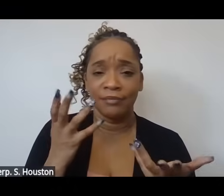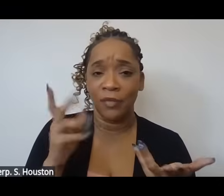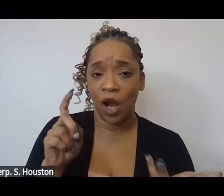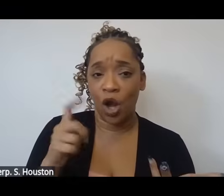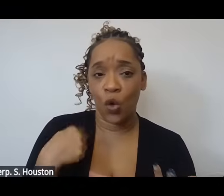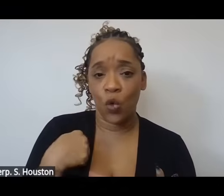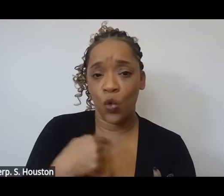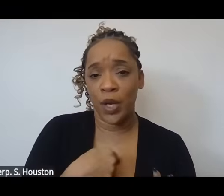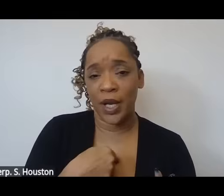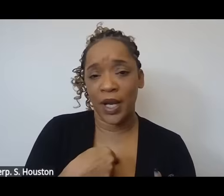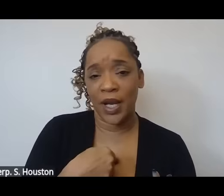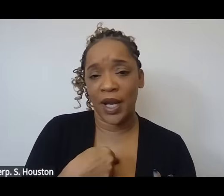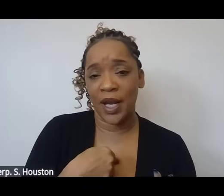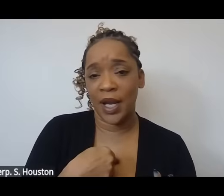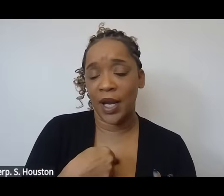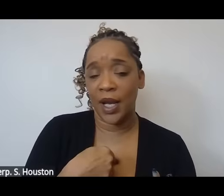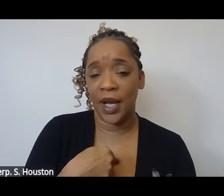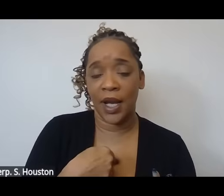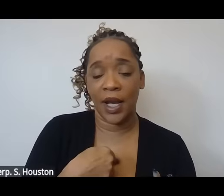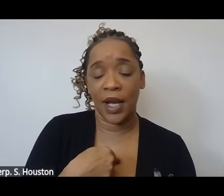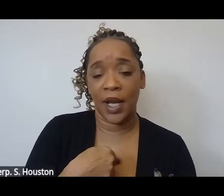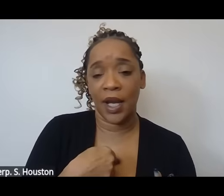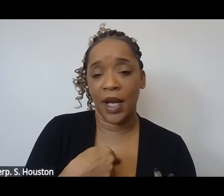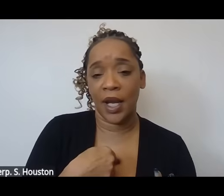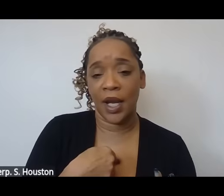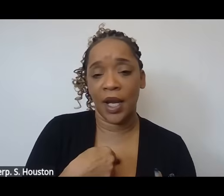crazy numbers of